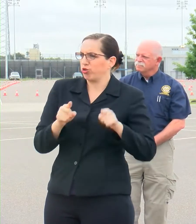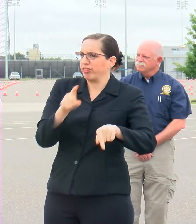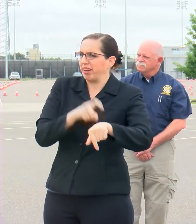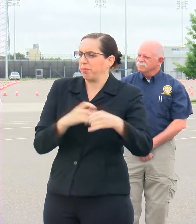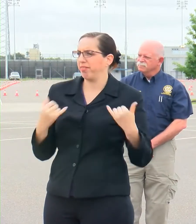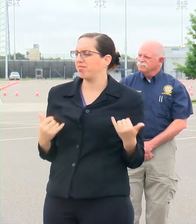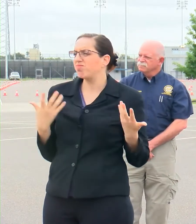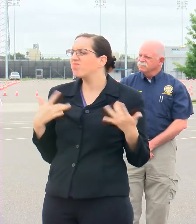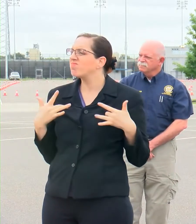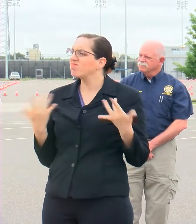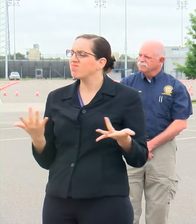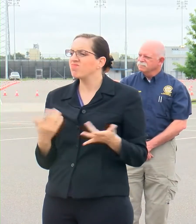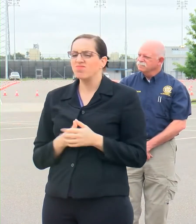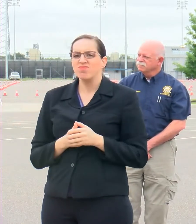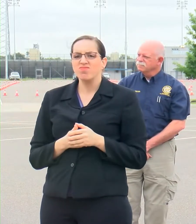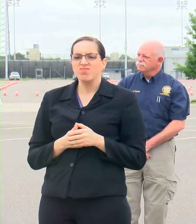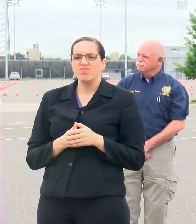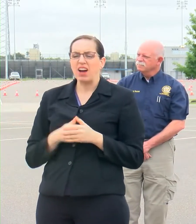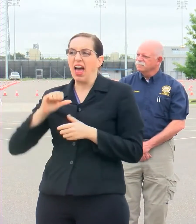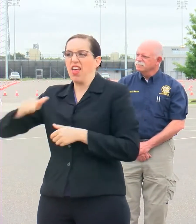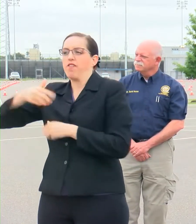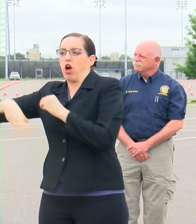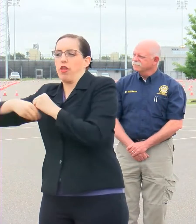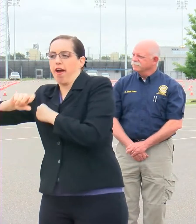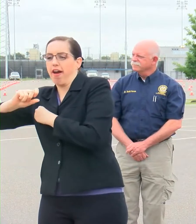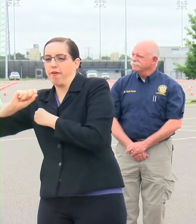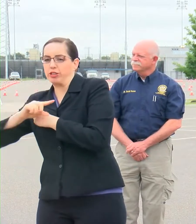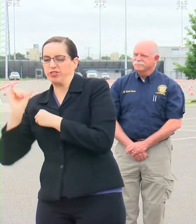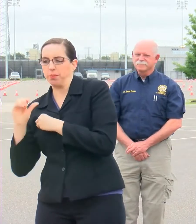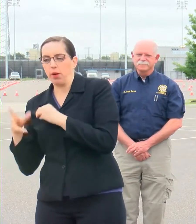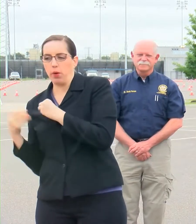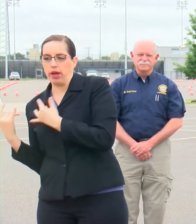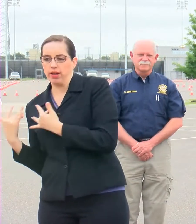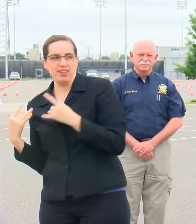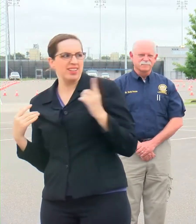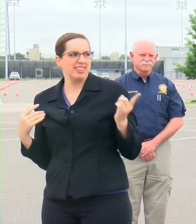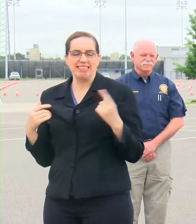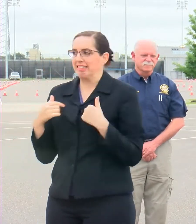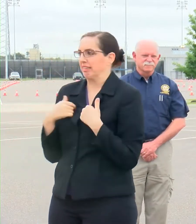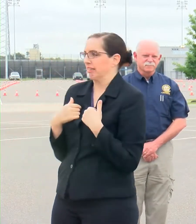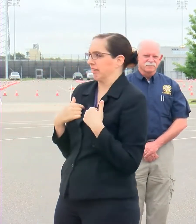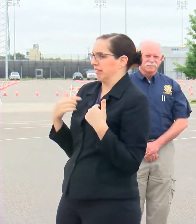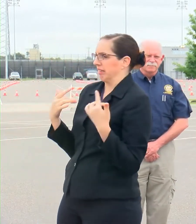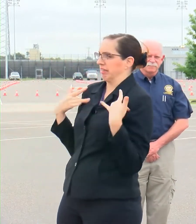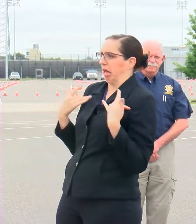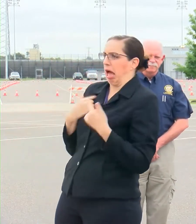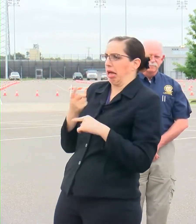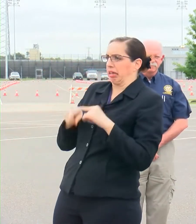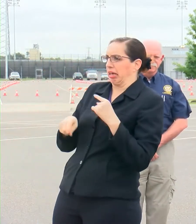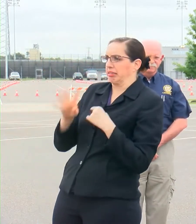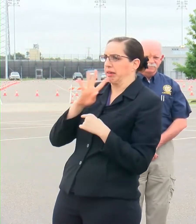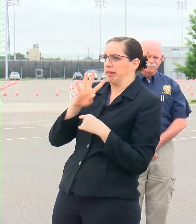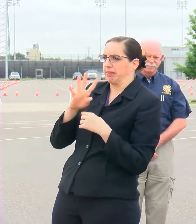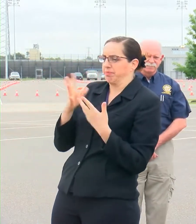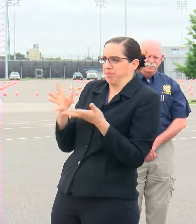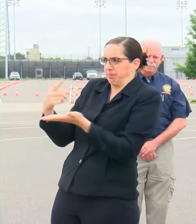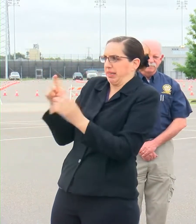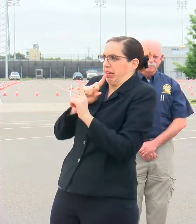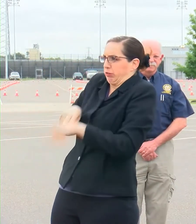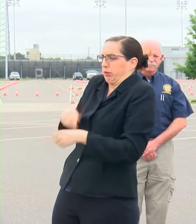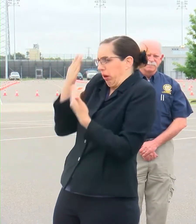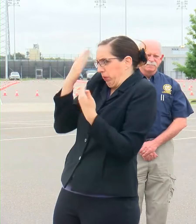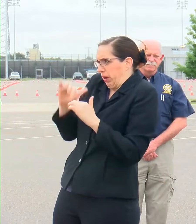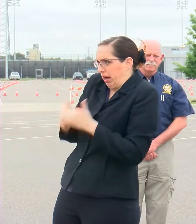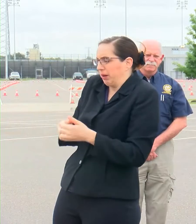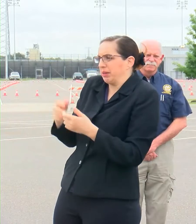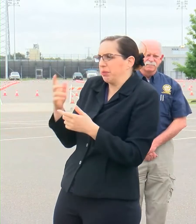pandemic? He also has a follow-up too, but I don't know if I'm in an ability to speak to that. I would